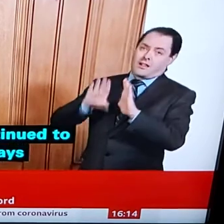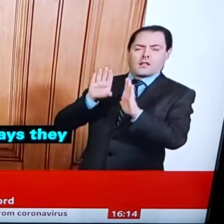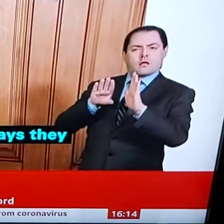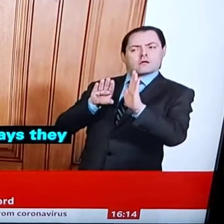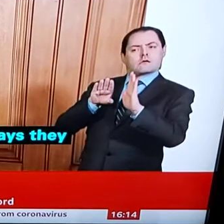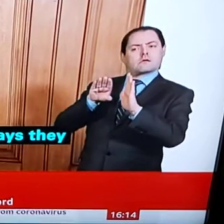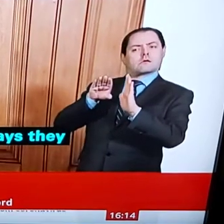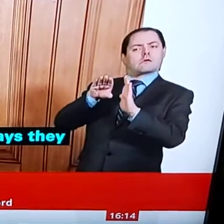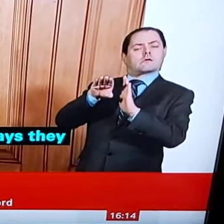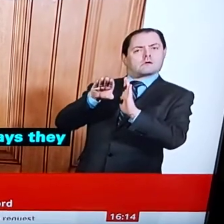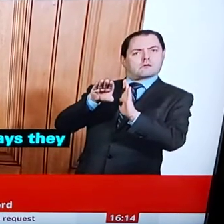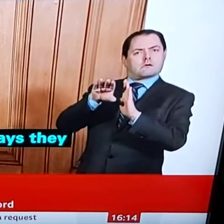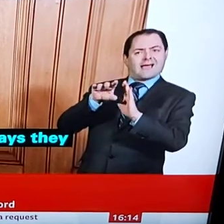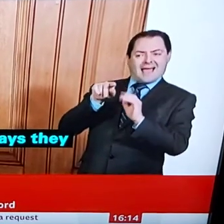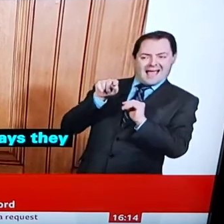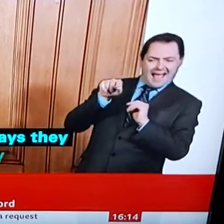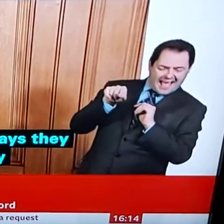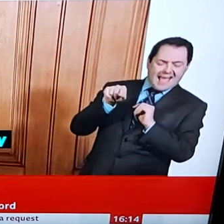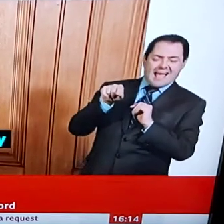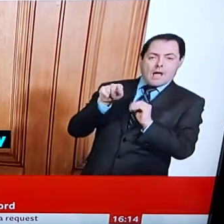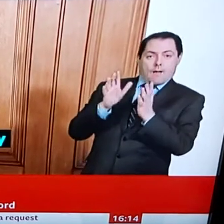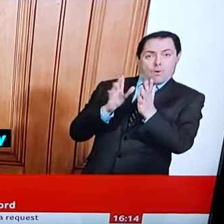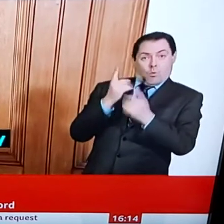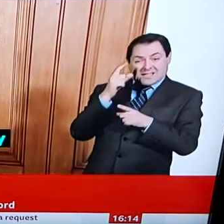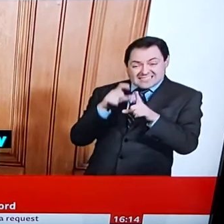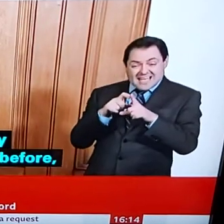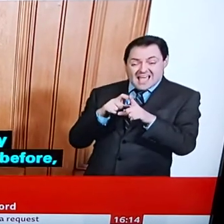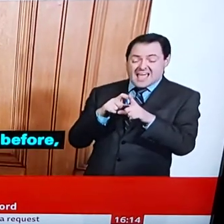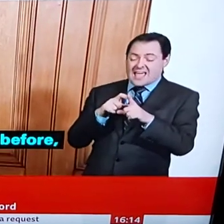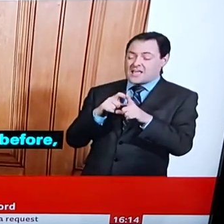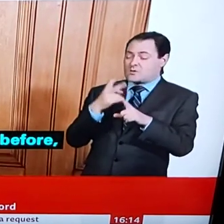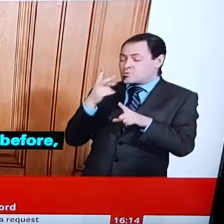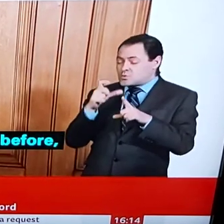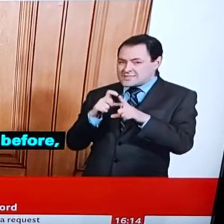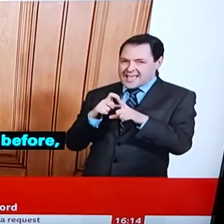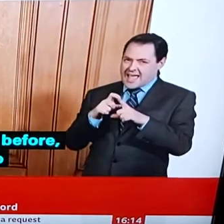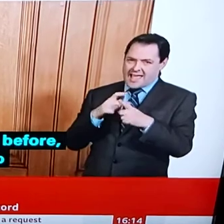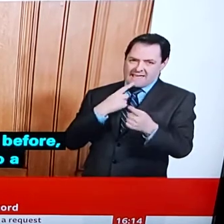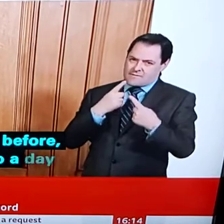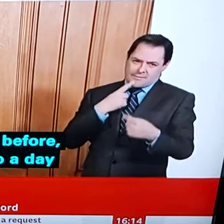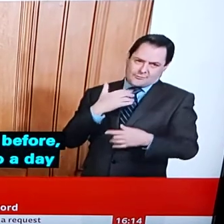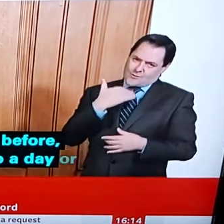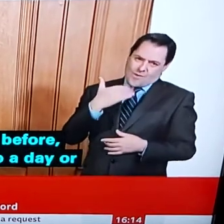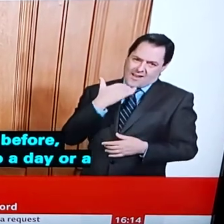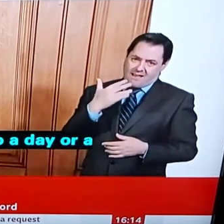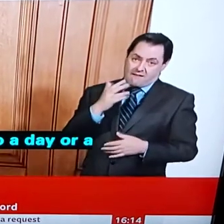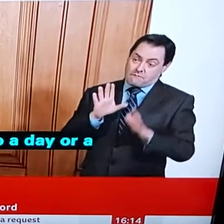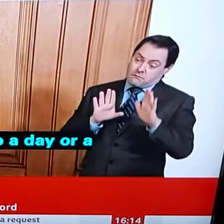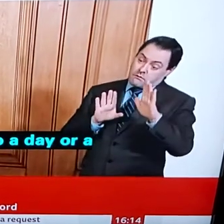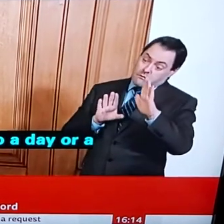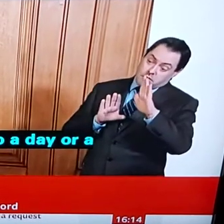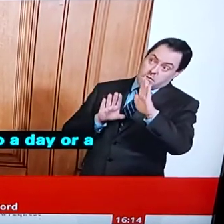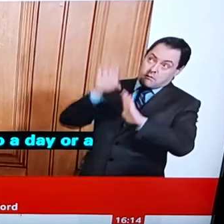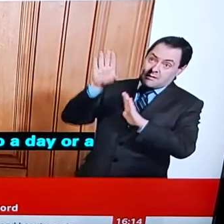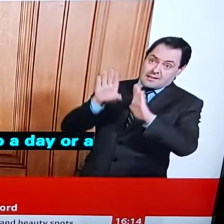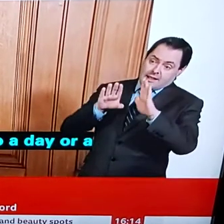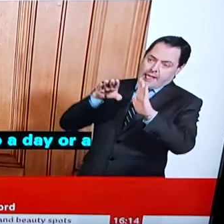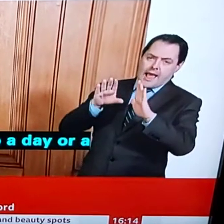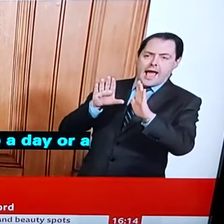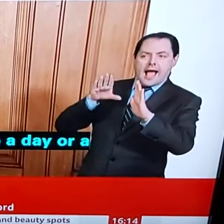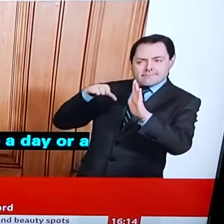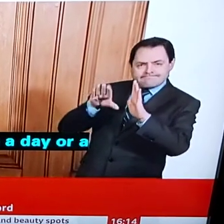said before, not to read too much into a day or a few days' data. But if we do reduce social contact, we know